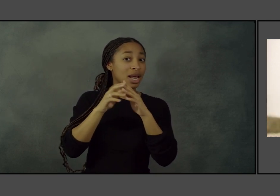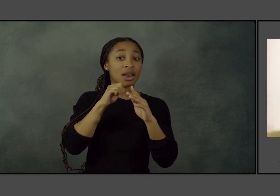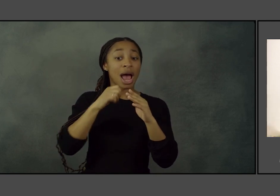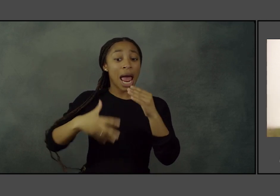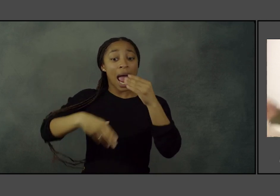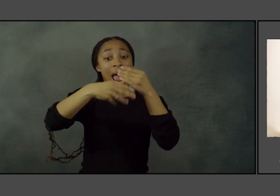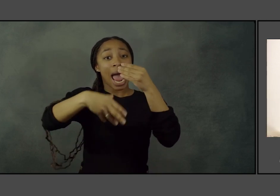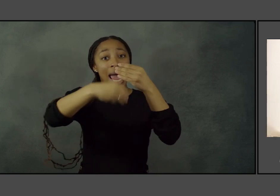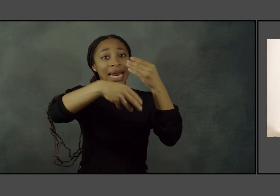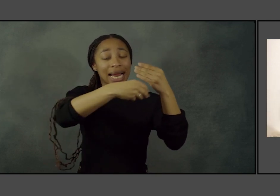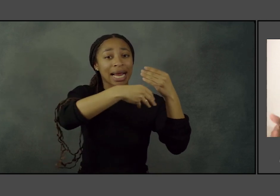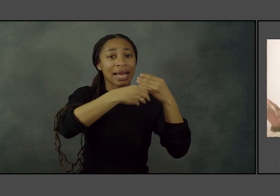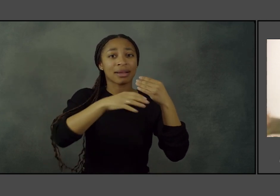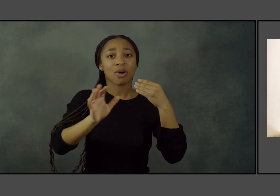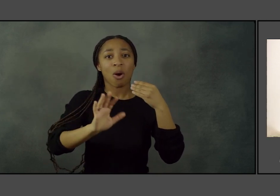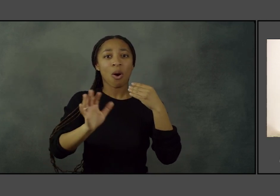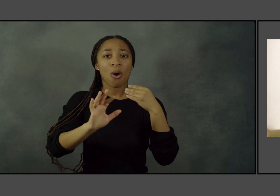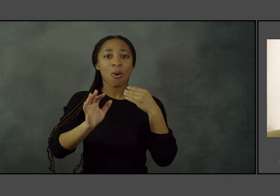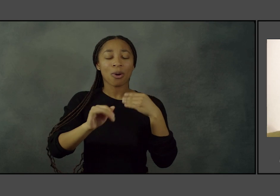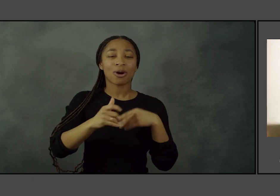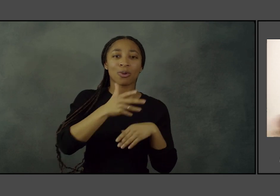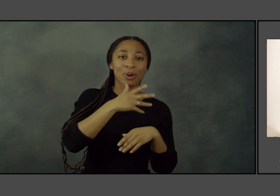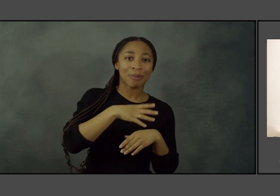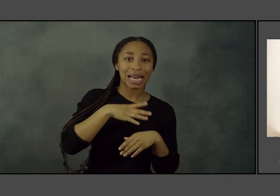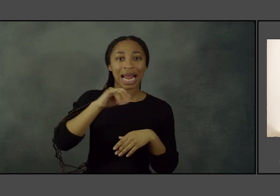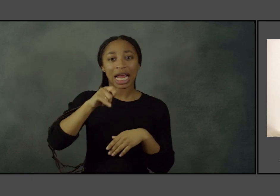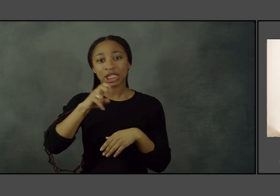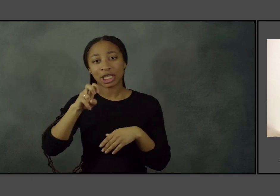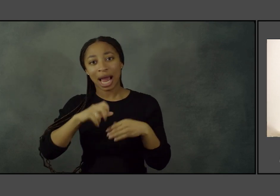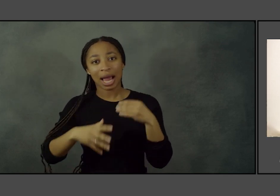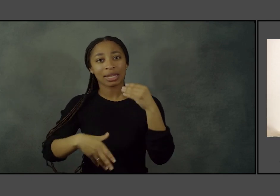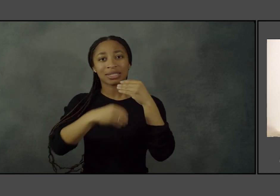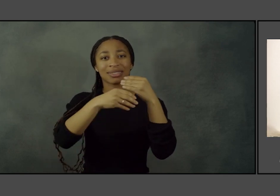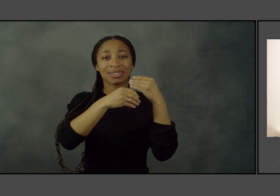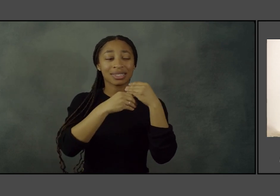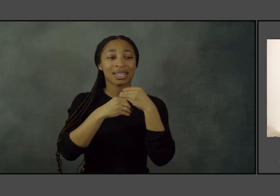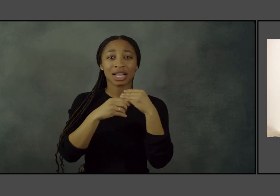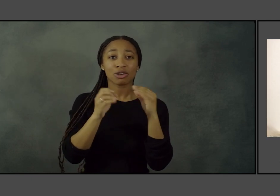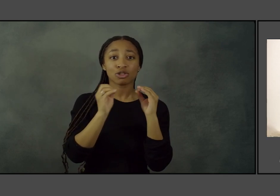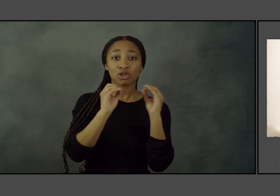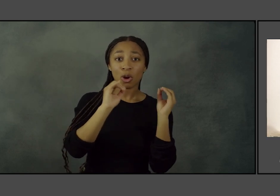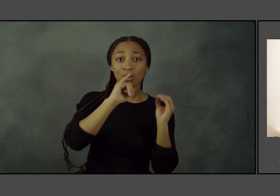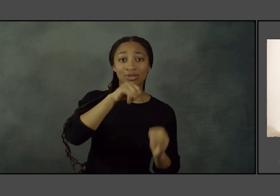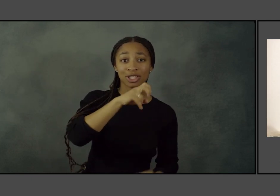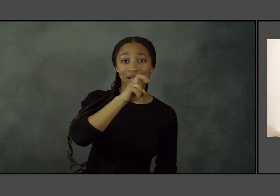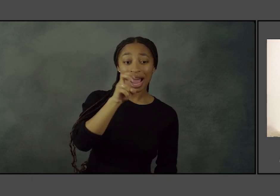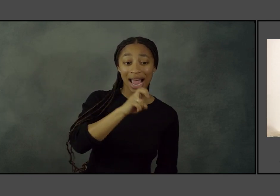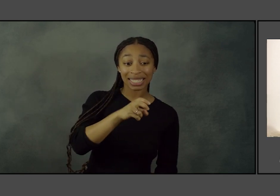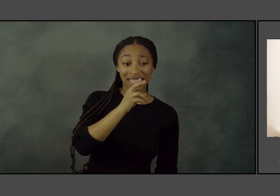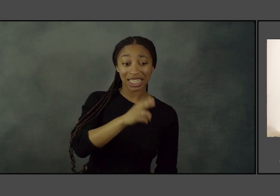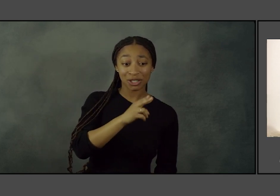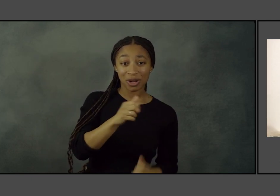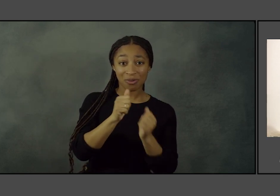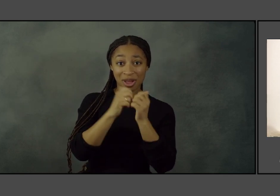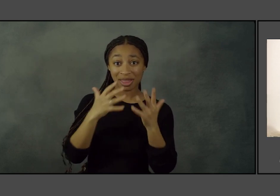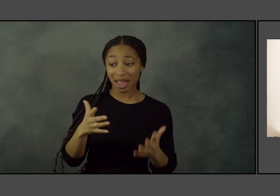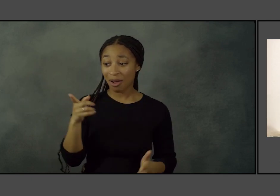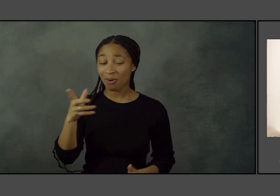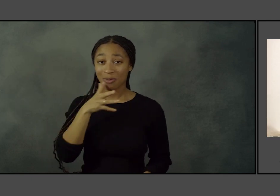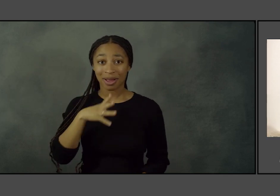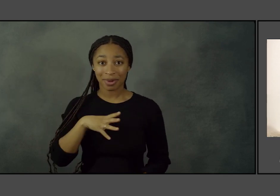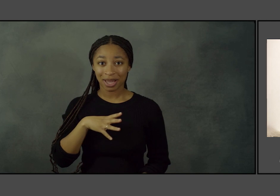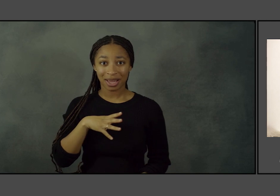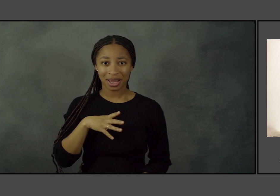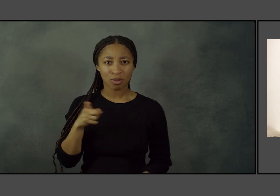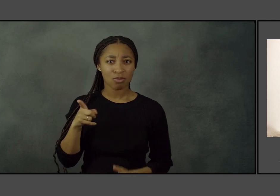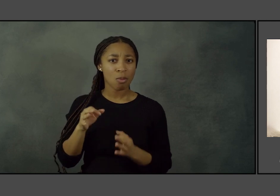and jazz, but that there is no jazz history. There is no jazz without the presence of women.